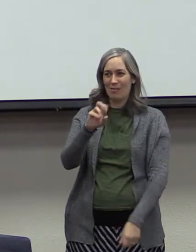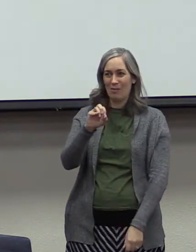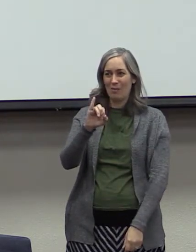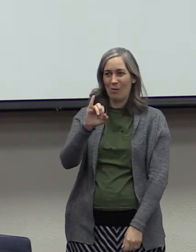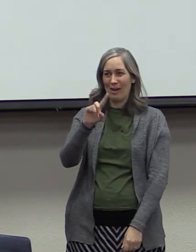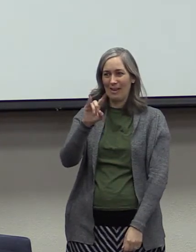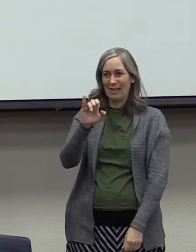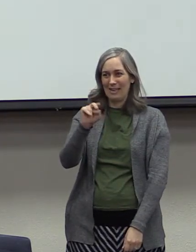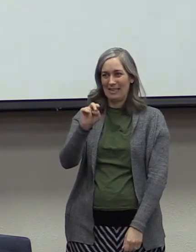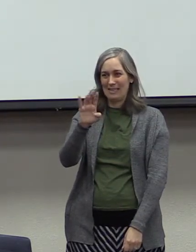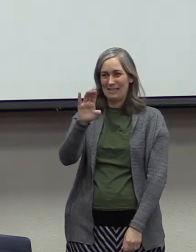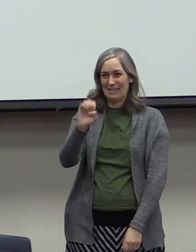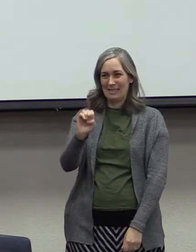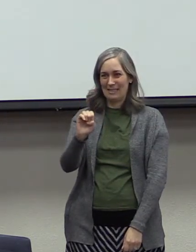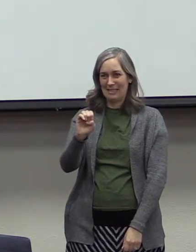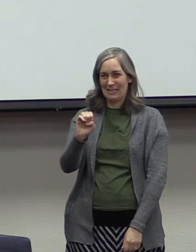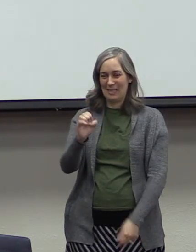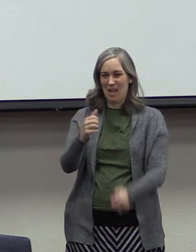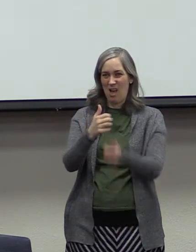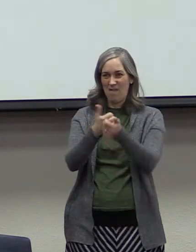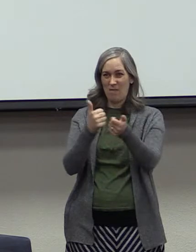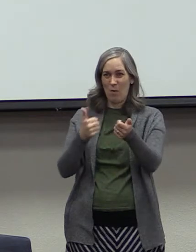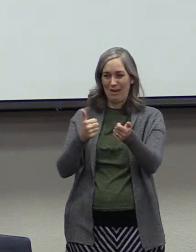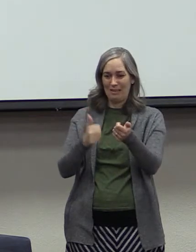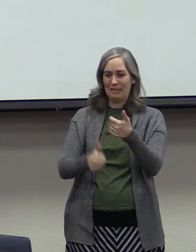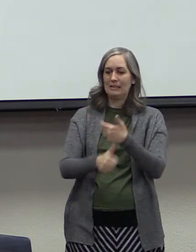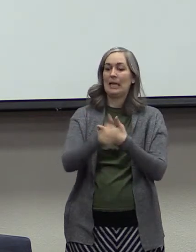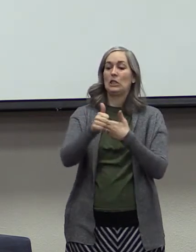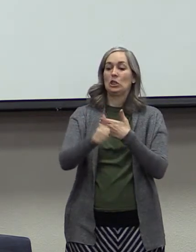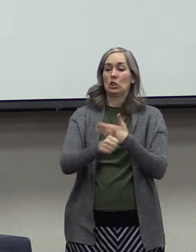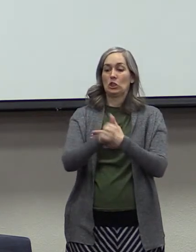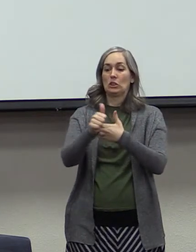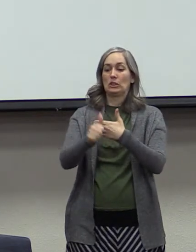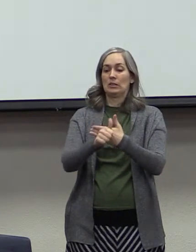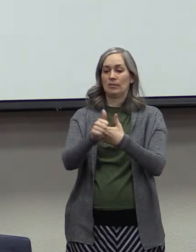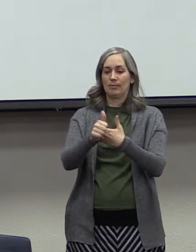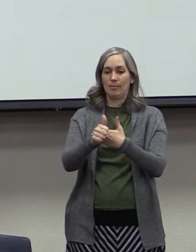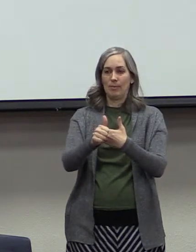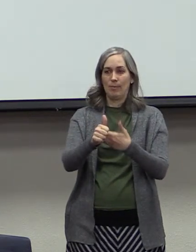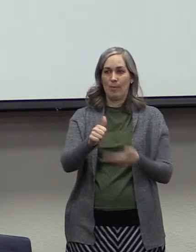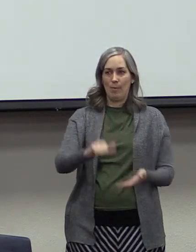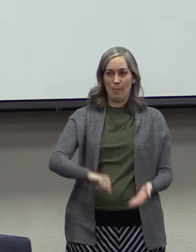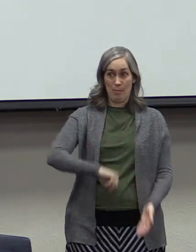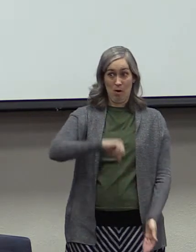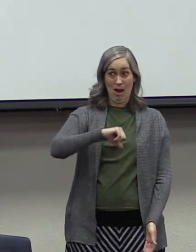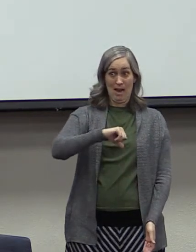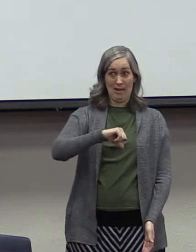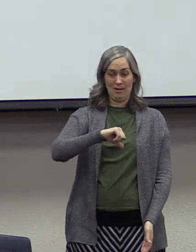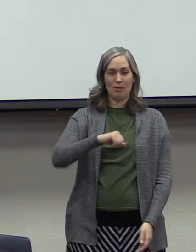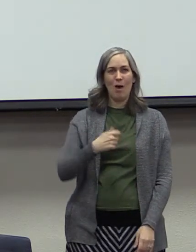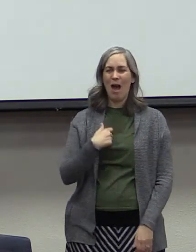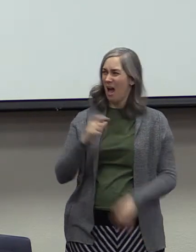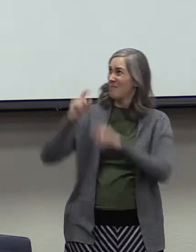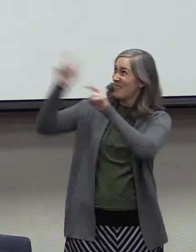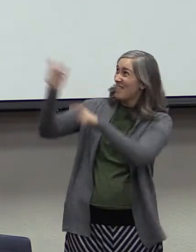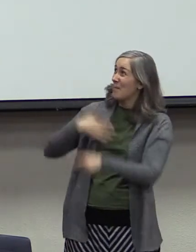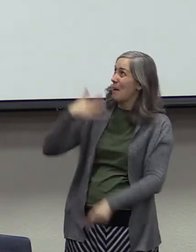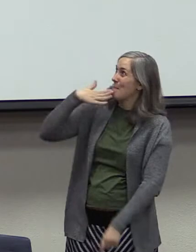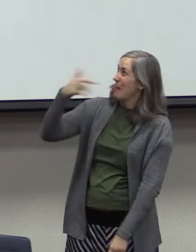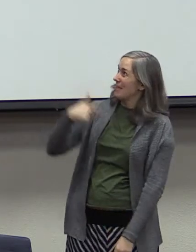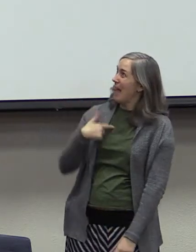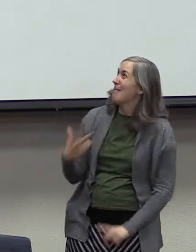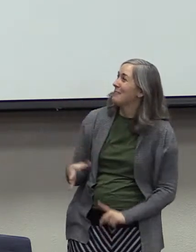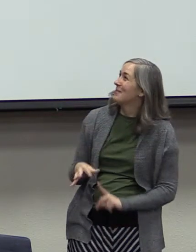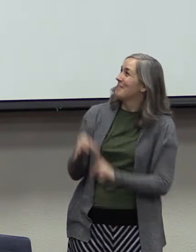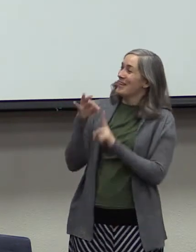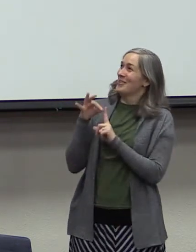aware and avoid these dangers. Pride. I'm giving him my best. Aren't I something